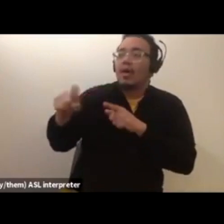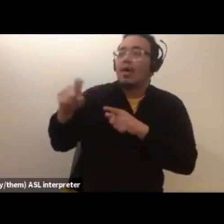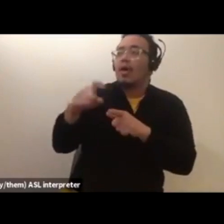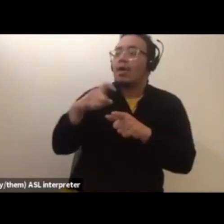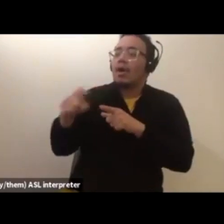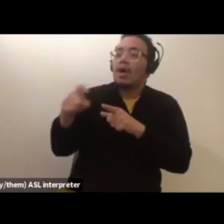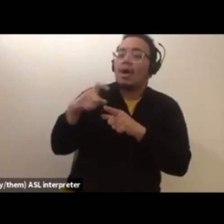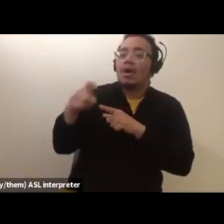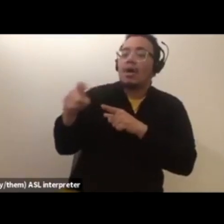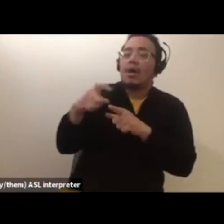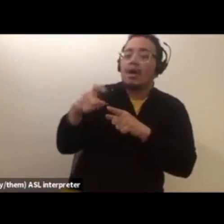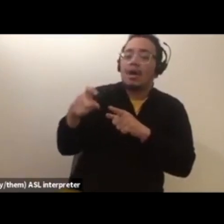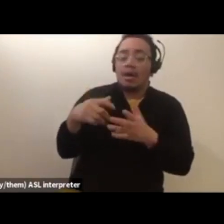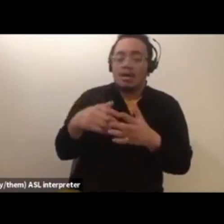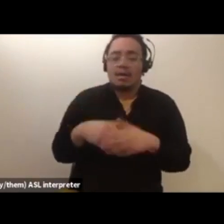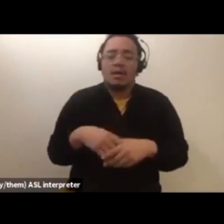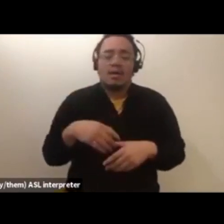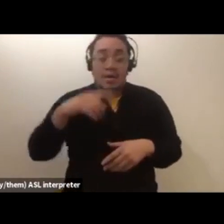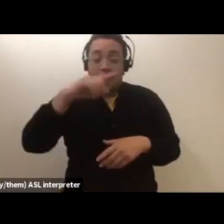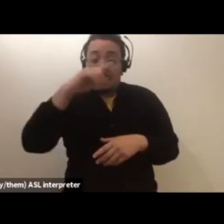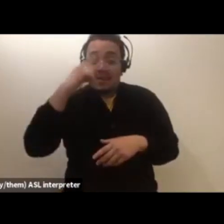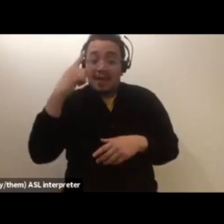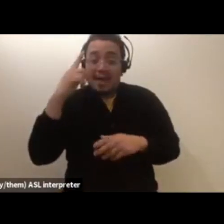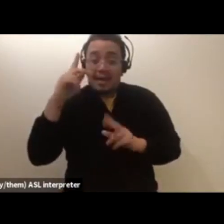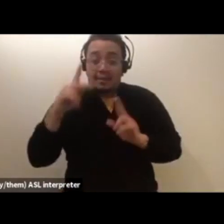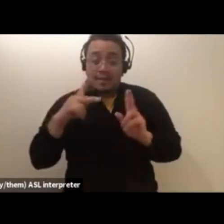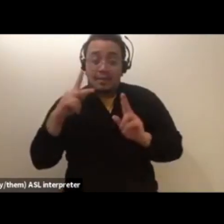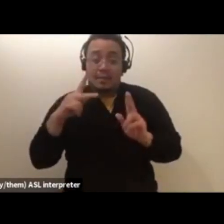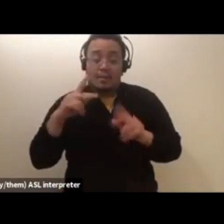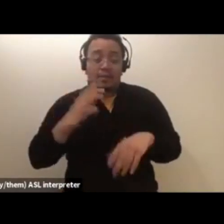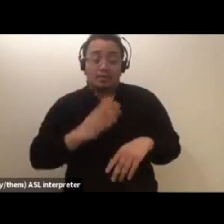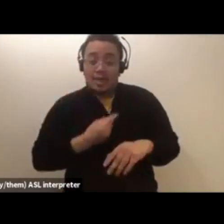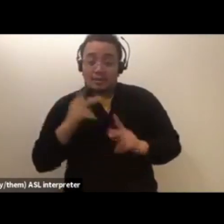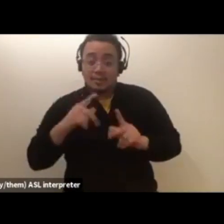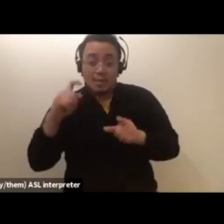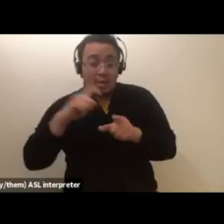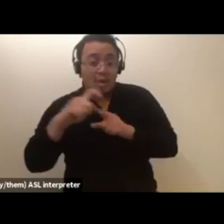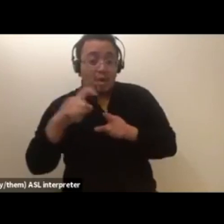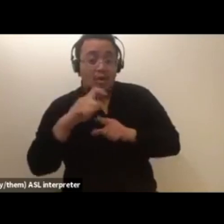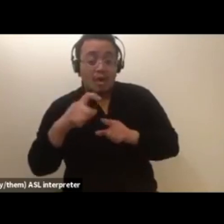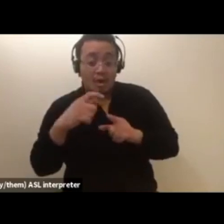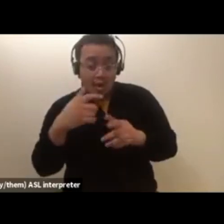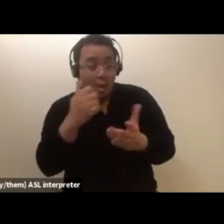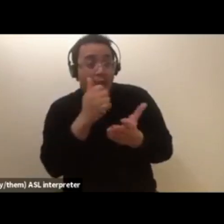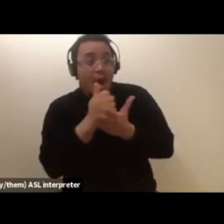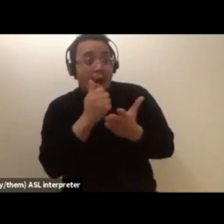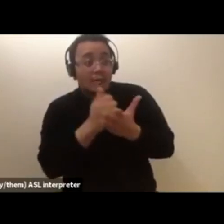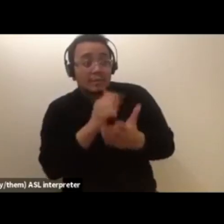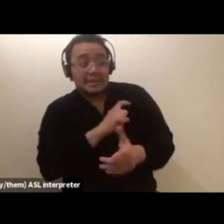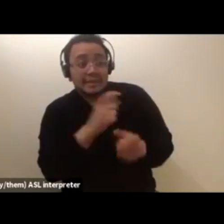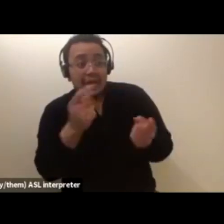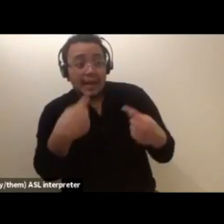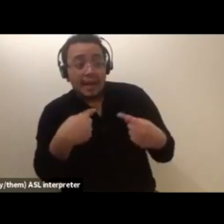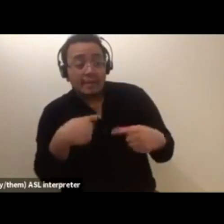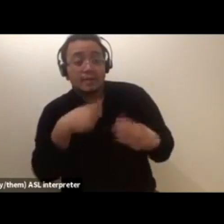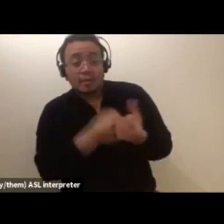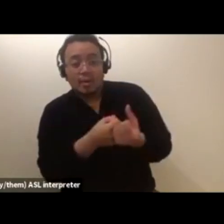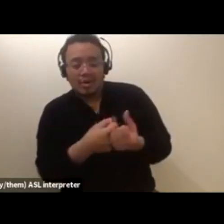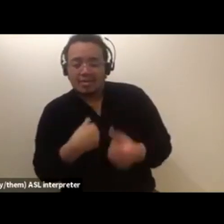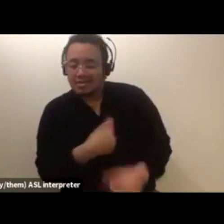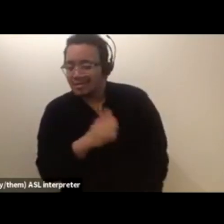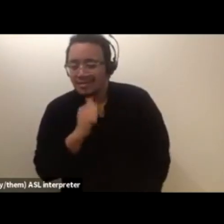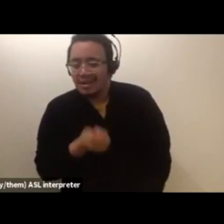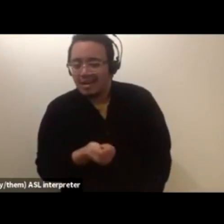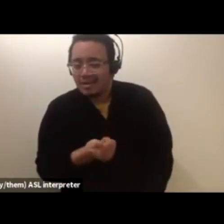get judged and discriminated because she is trans. A trans woman may be trans, right? So I feel like it's so important for us to